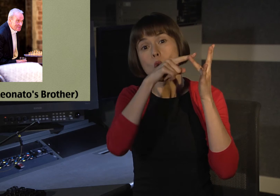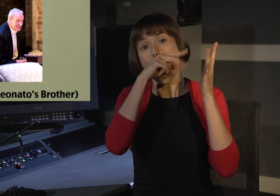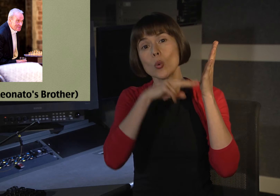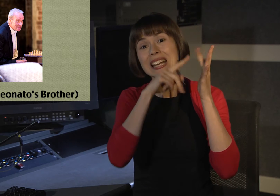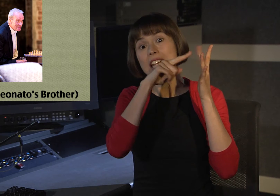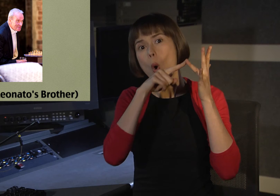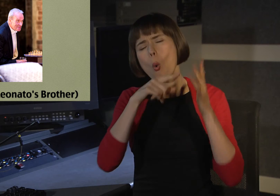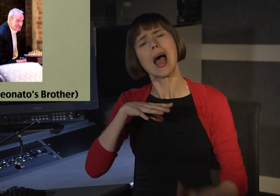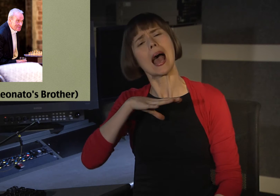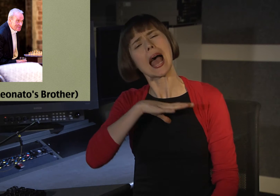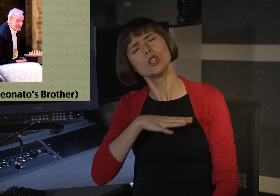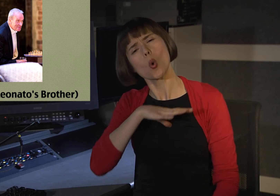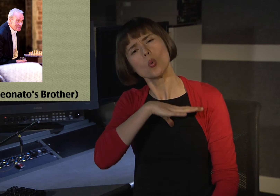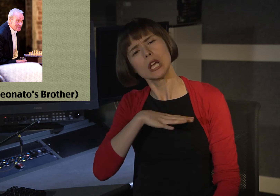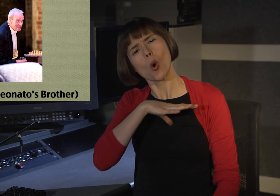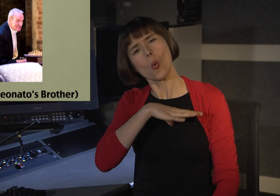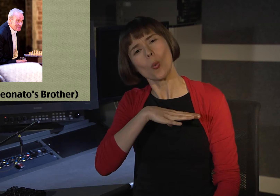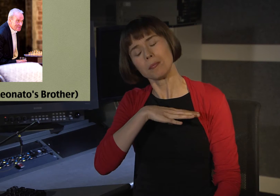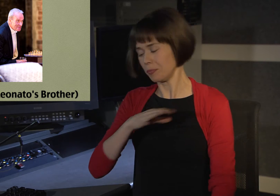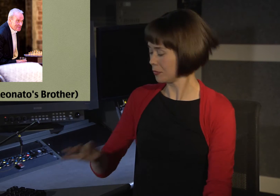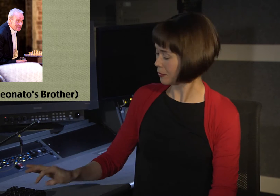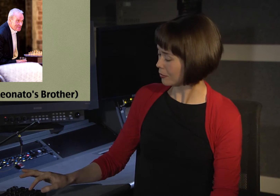Antonio, and his sign name.